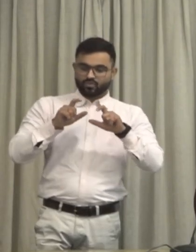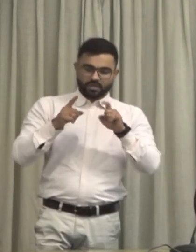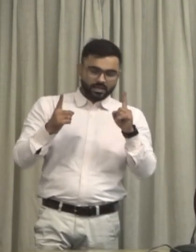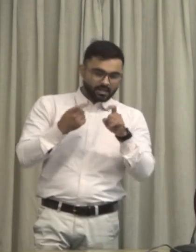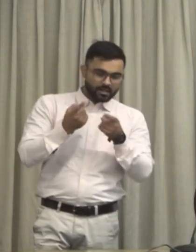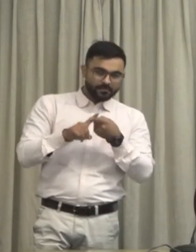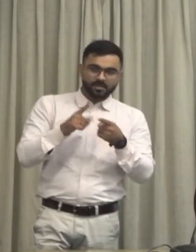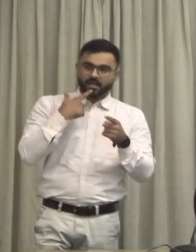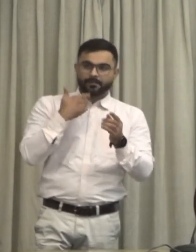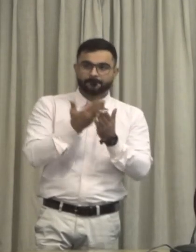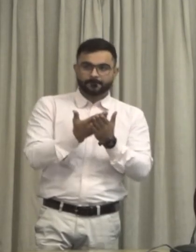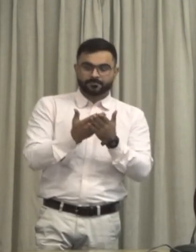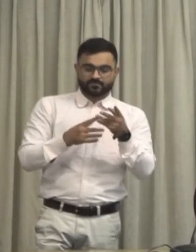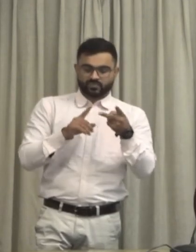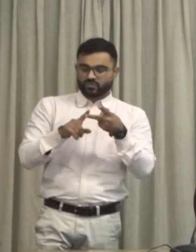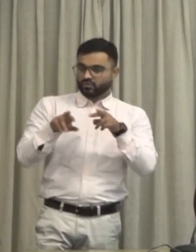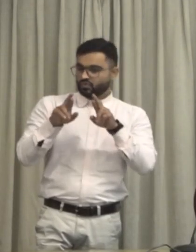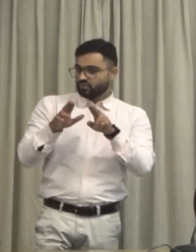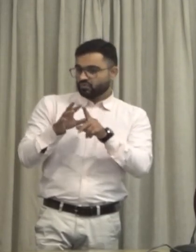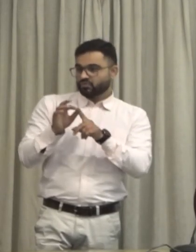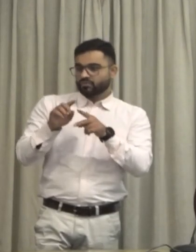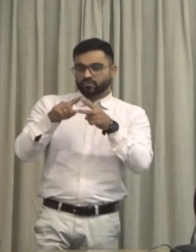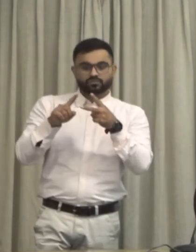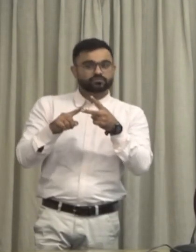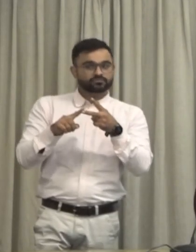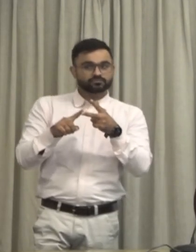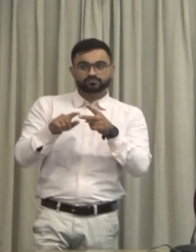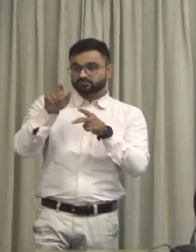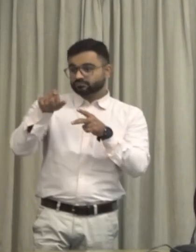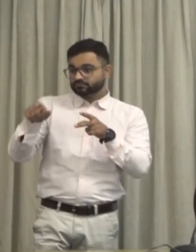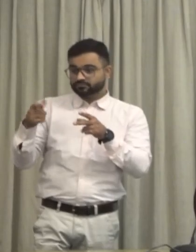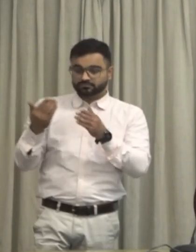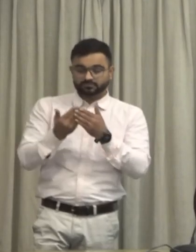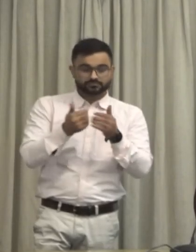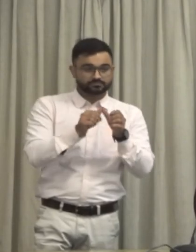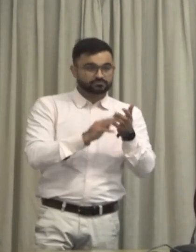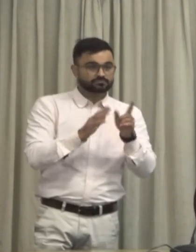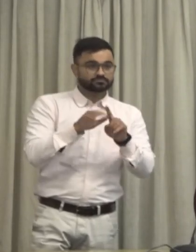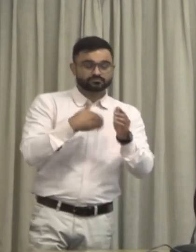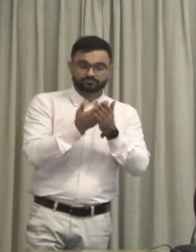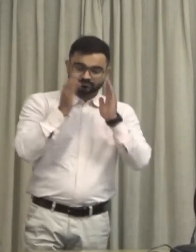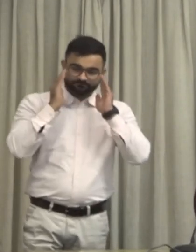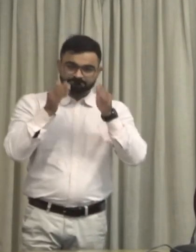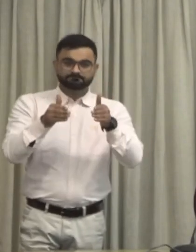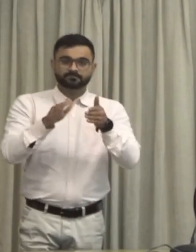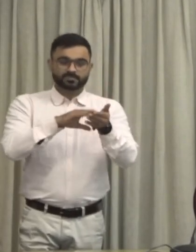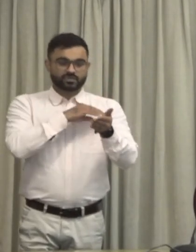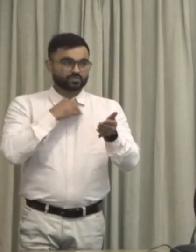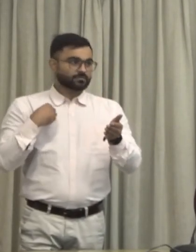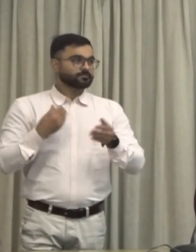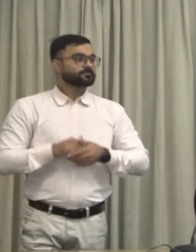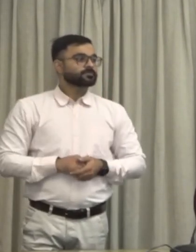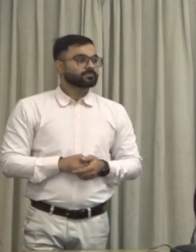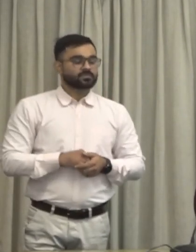and hopefully it will be one of those persons who brings that AMD to the attention of the doctor.